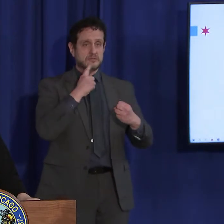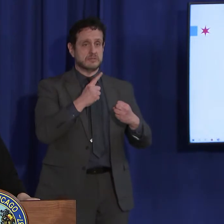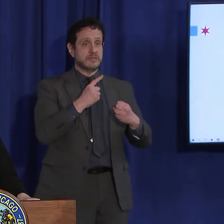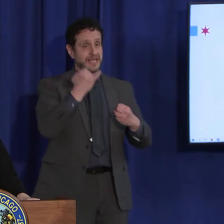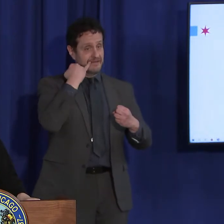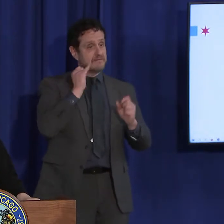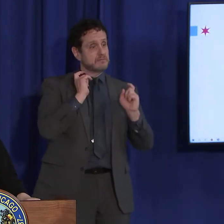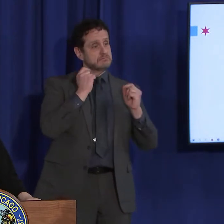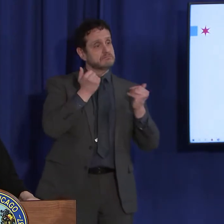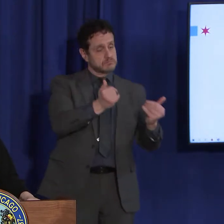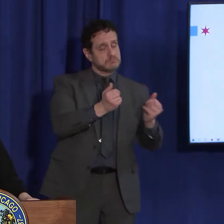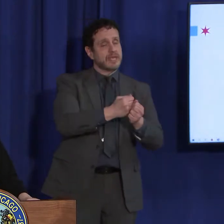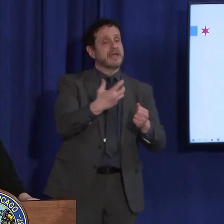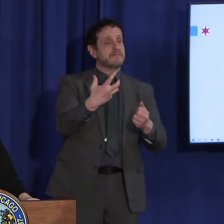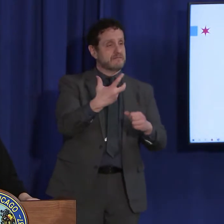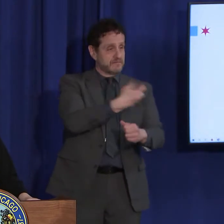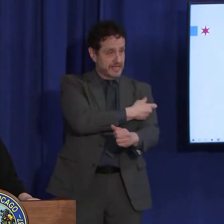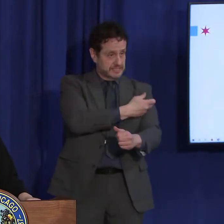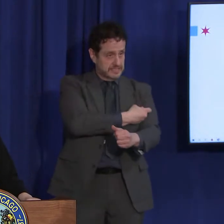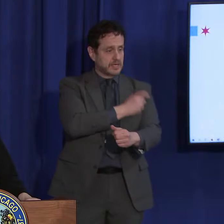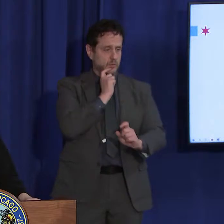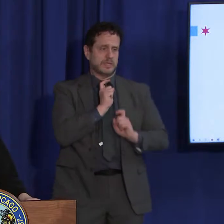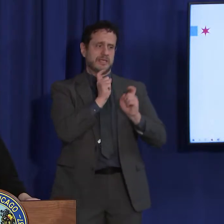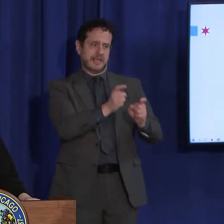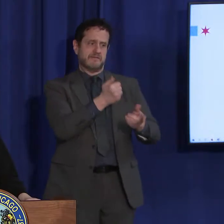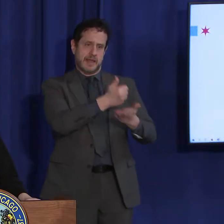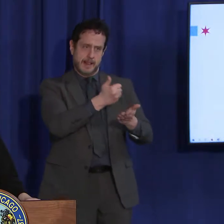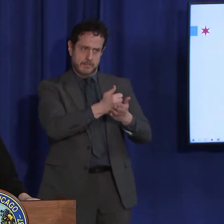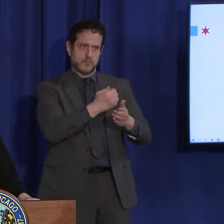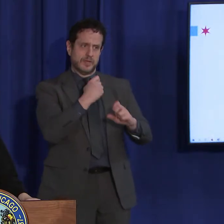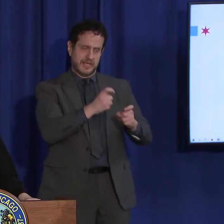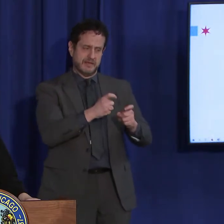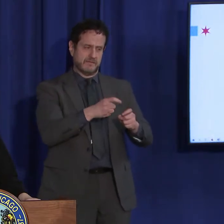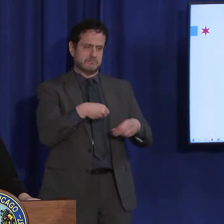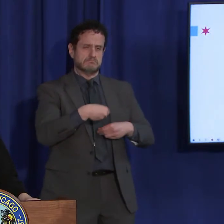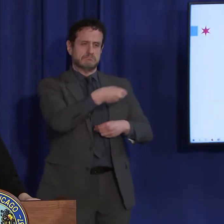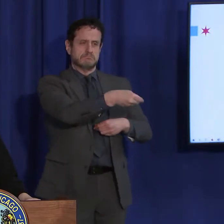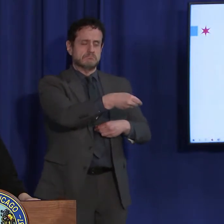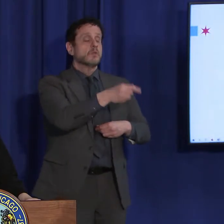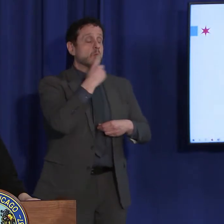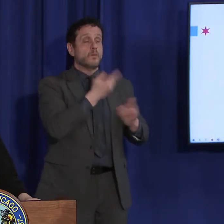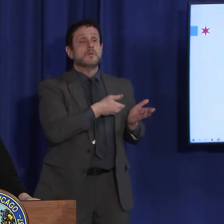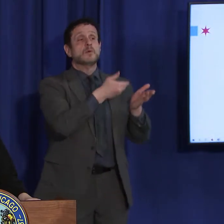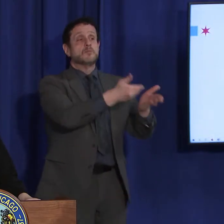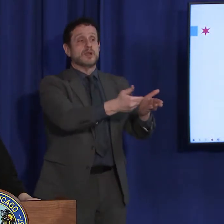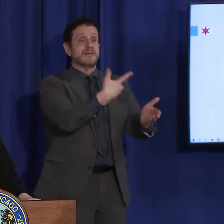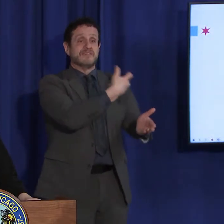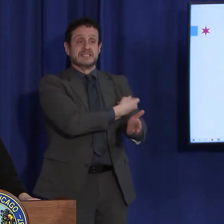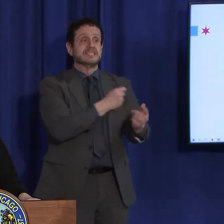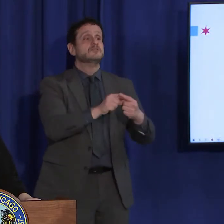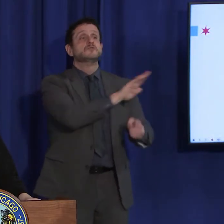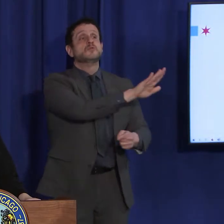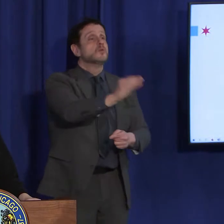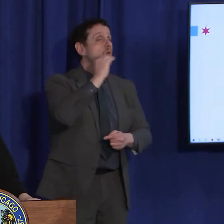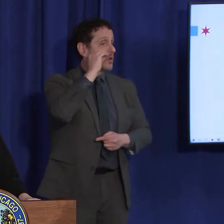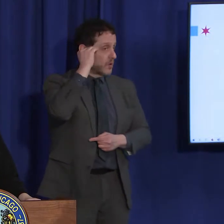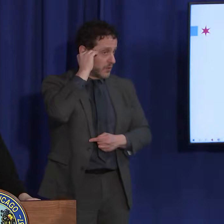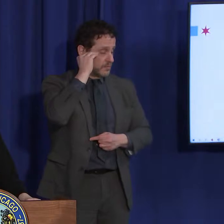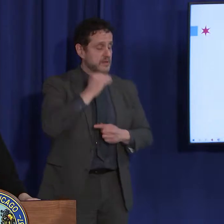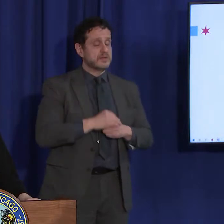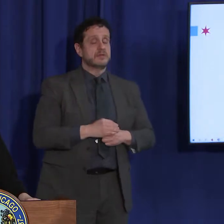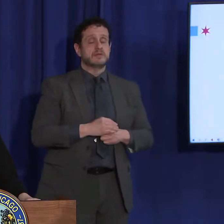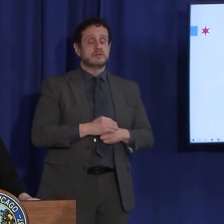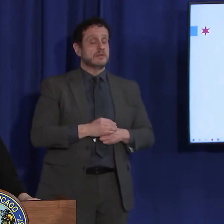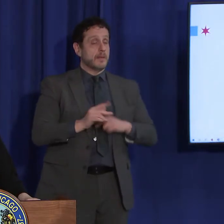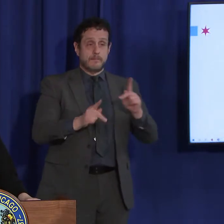stopping. 7 days a week, Monday through Sunday, 8 a.m. to 6:30 p.m., we will bring vaccine to your home. Anybody over